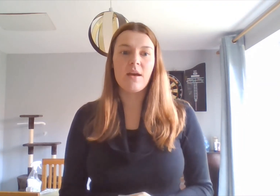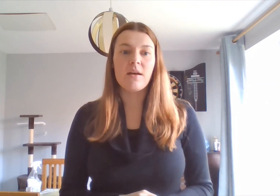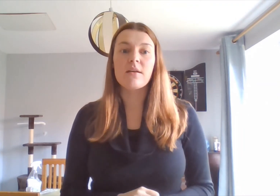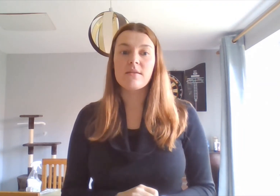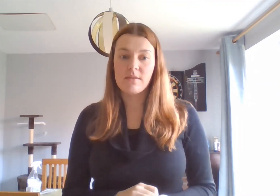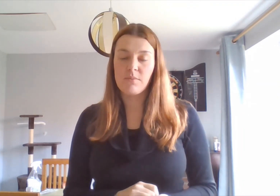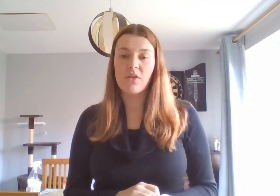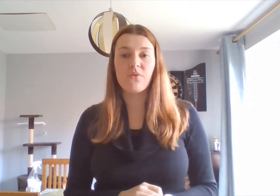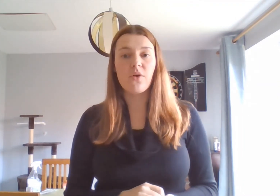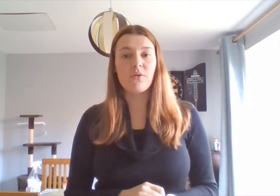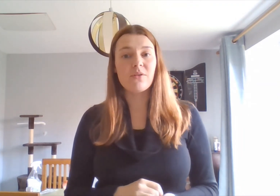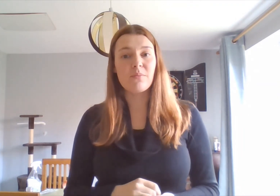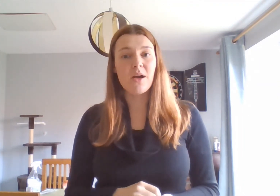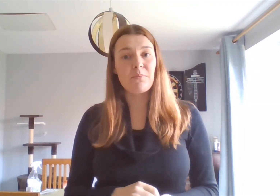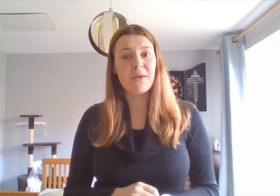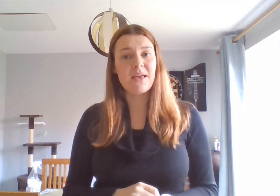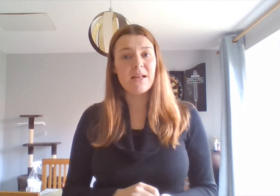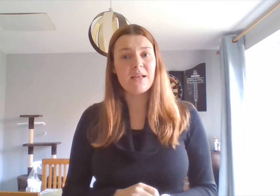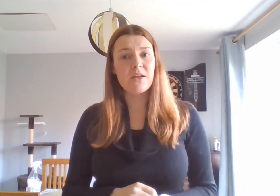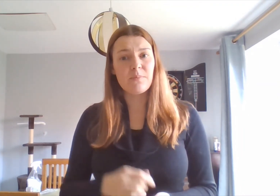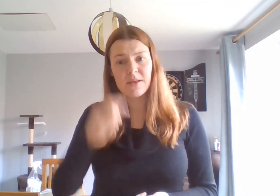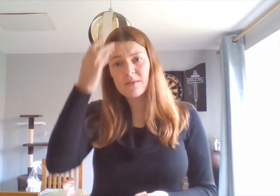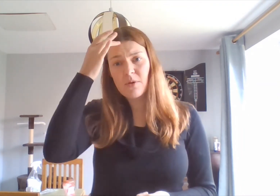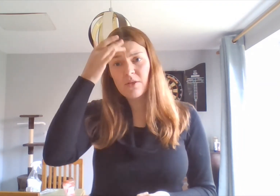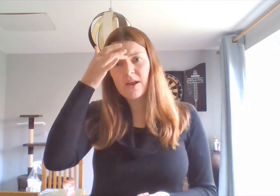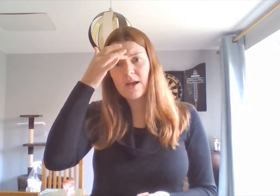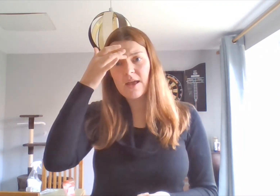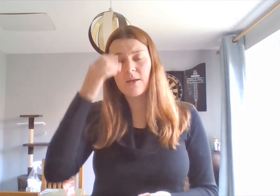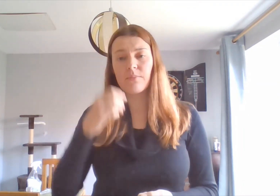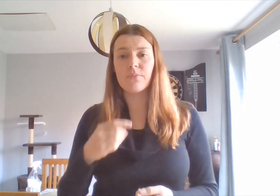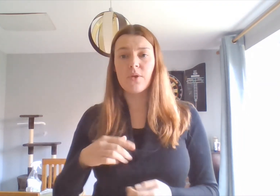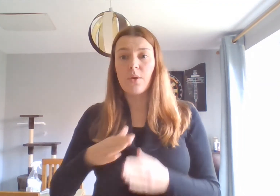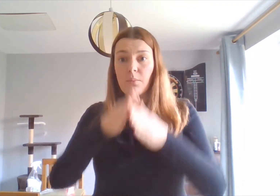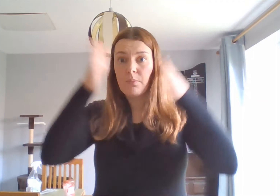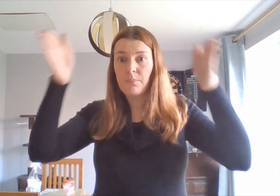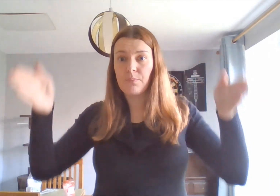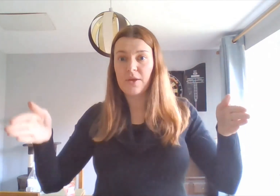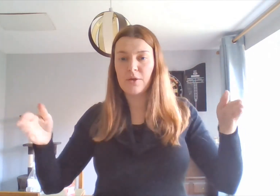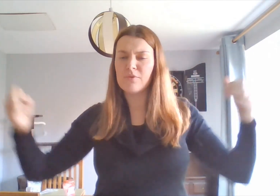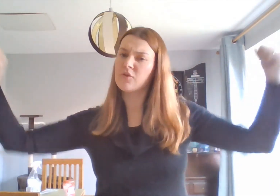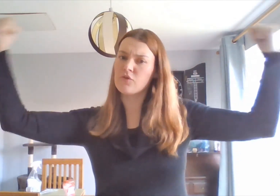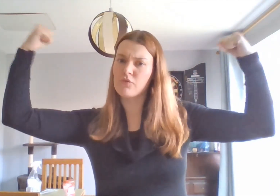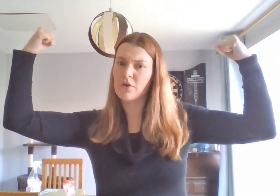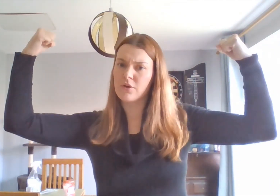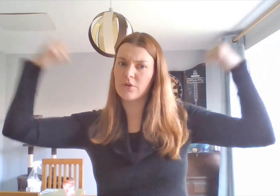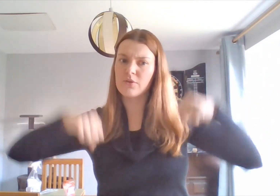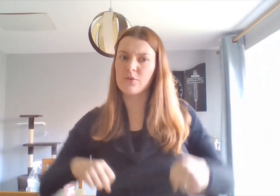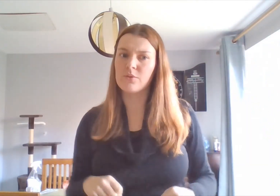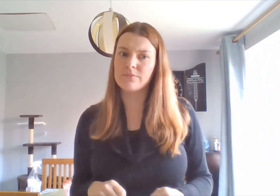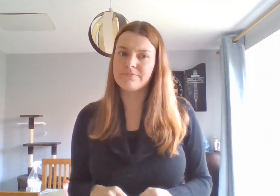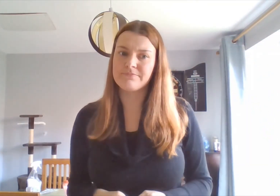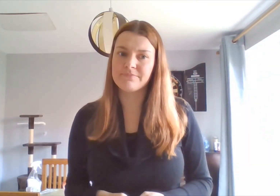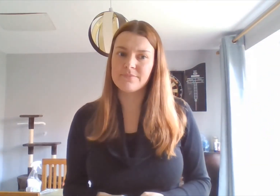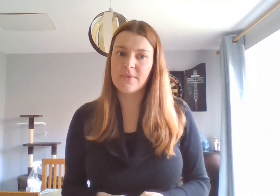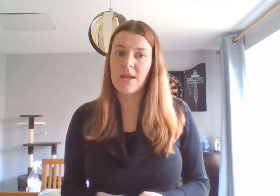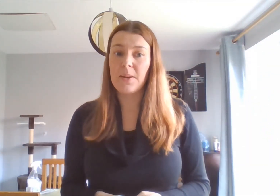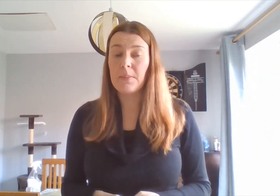Now some other folks might be a little bit smarter than I am, big and stronger too,